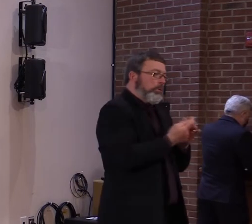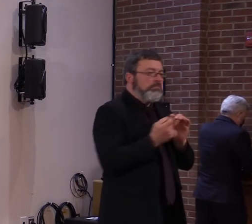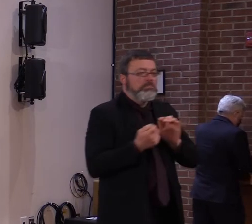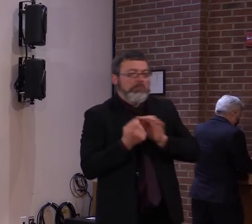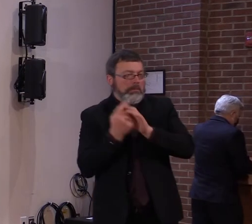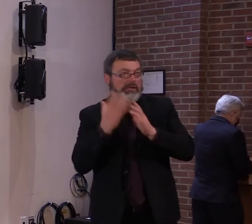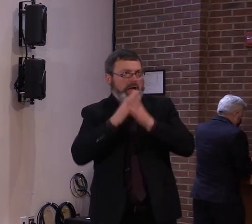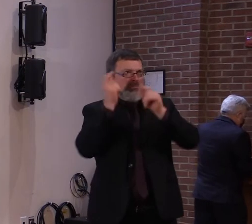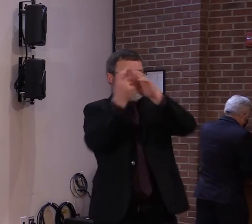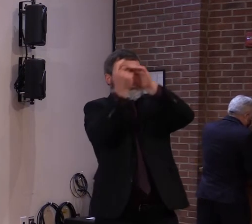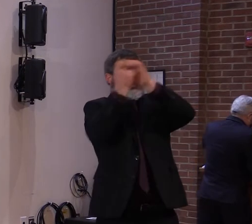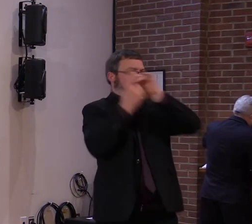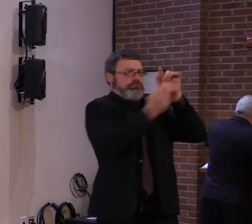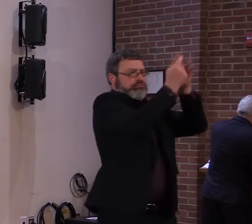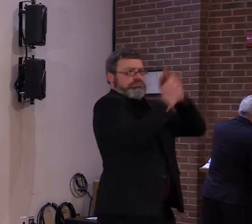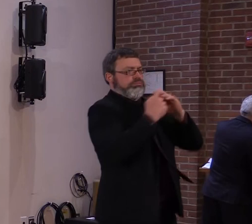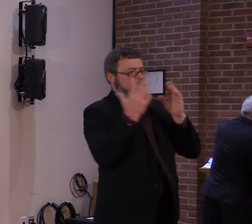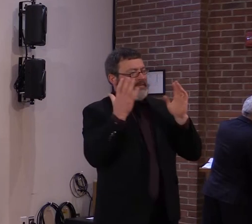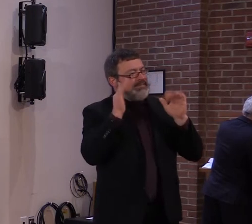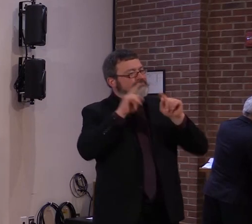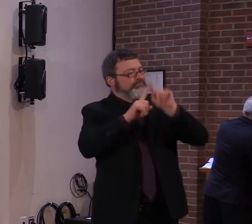mentioned.